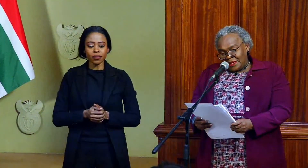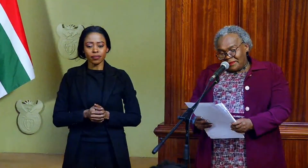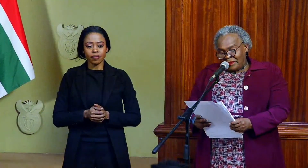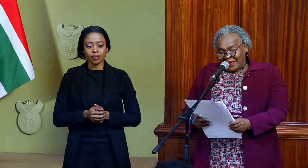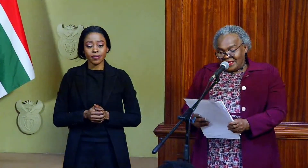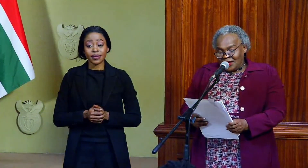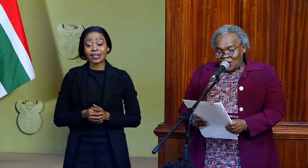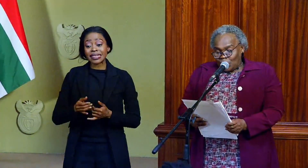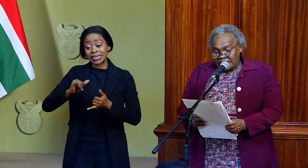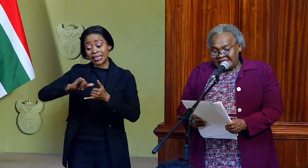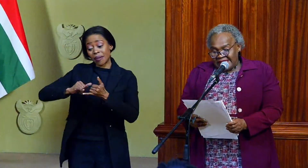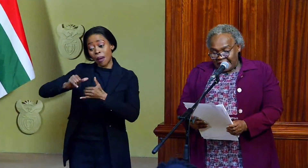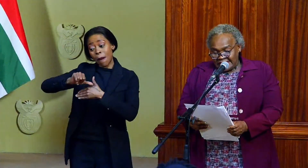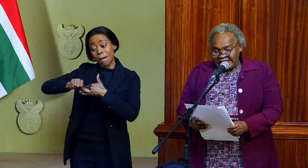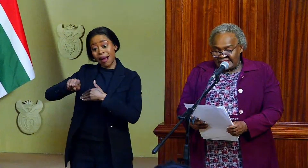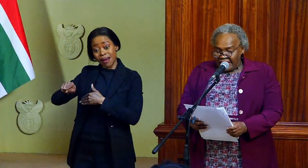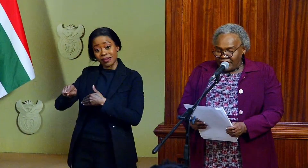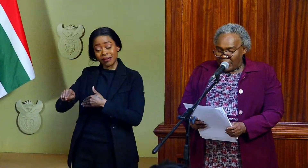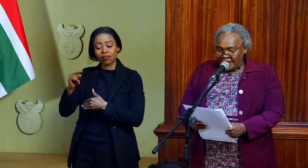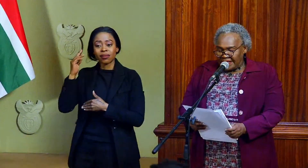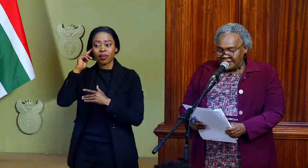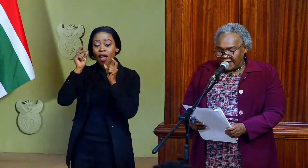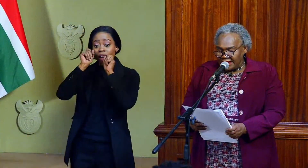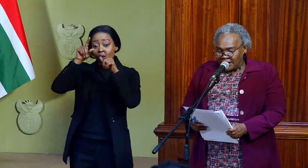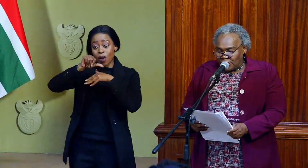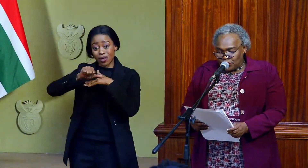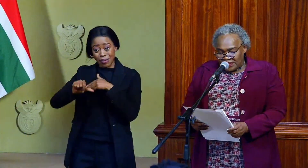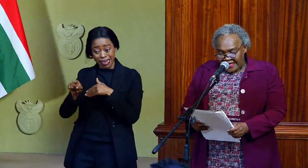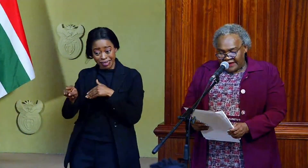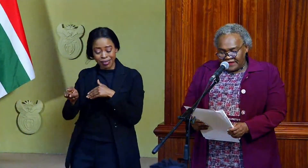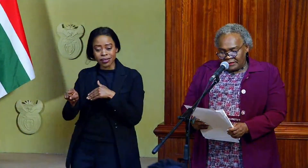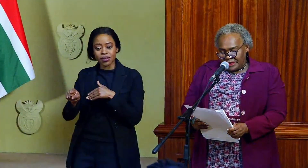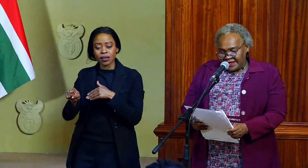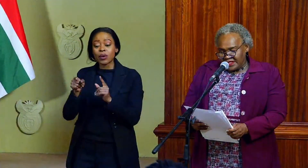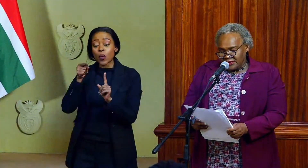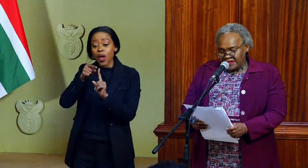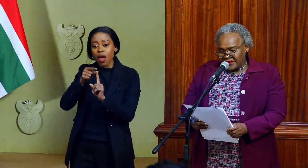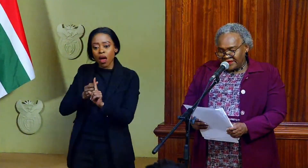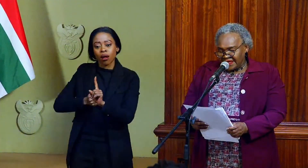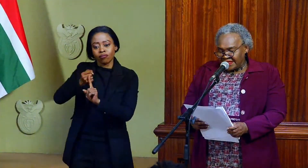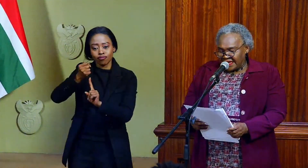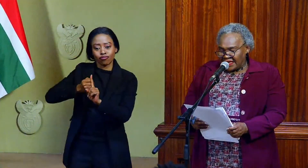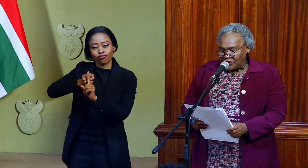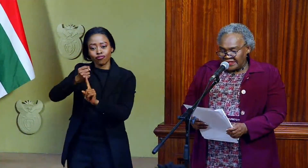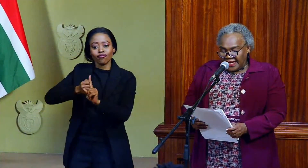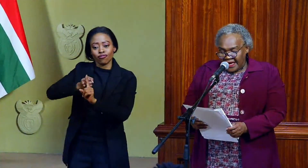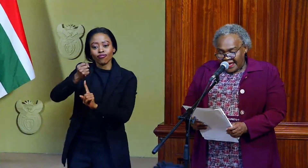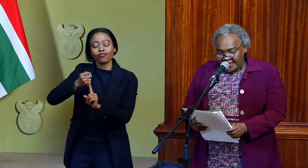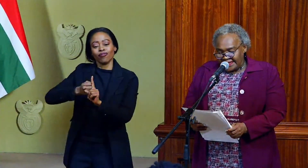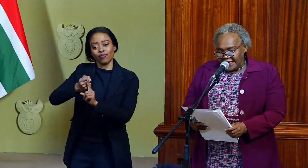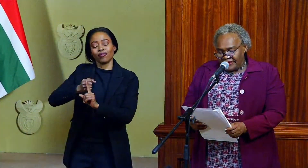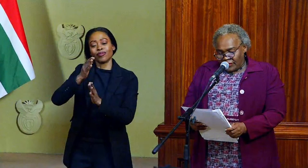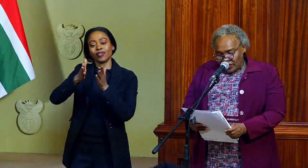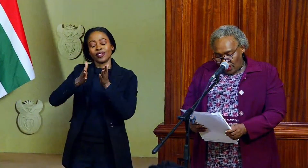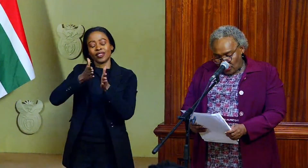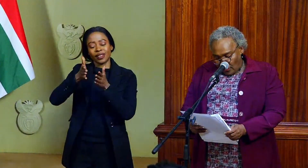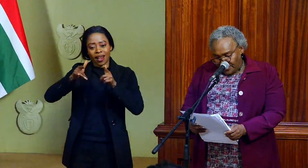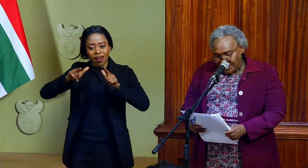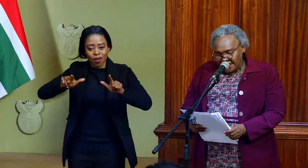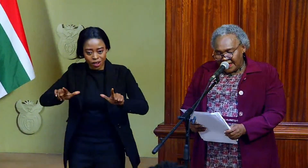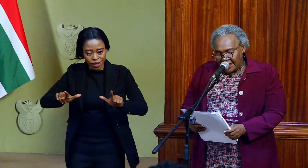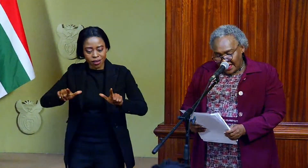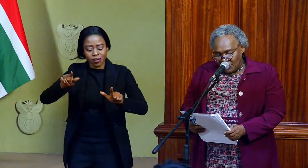the September month, which is Deaf Awareness Month, to drive the implementation of South African Sign Language as